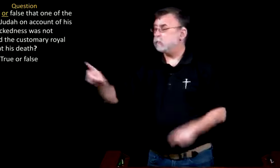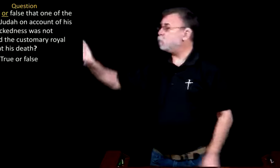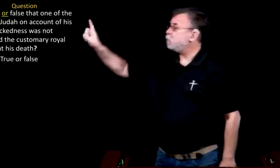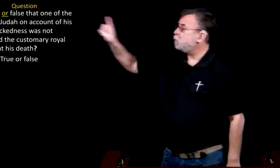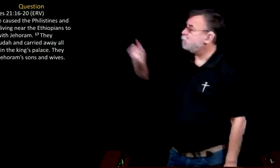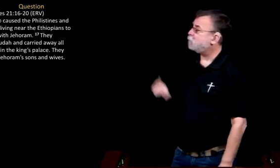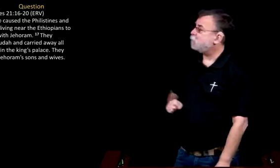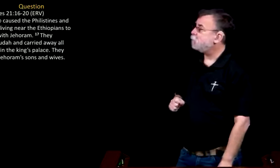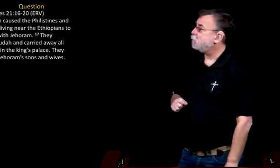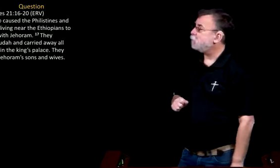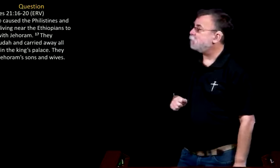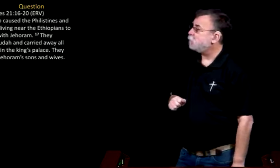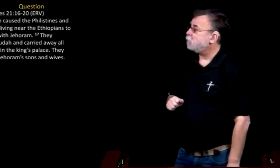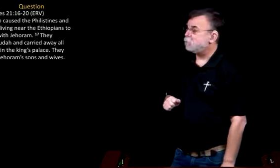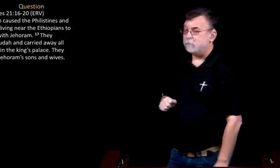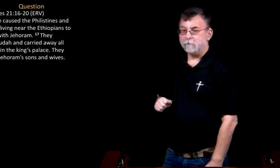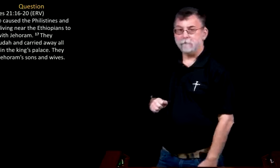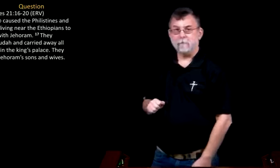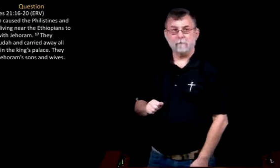And the answer is true.